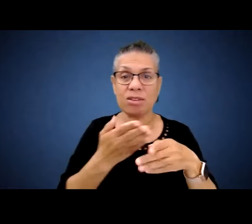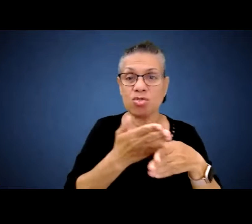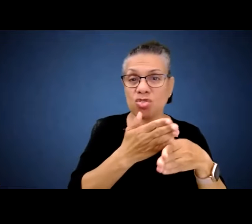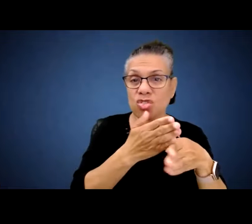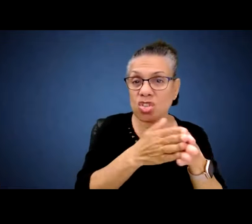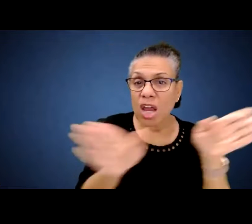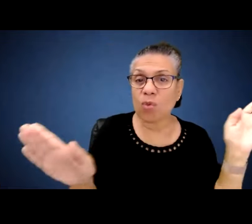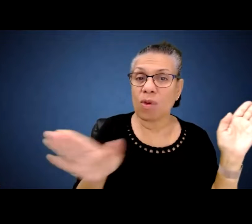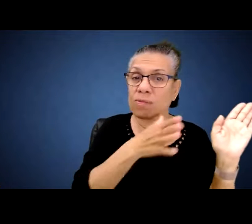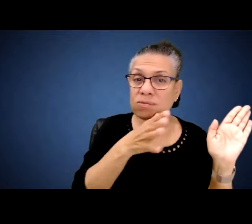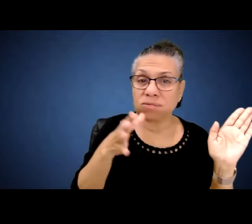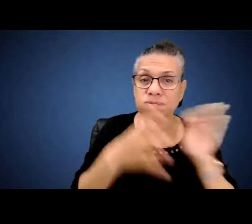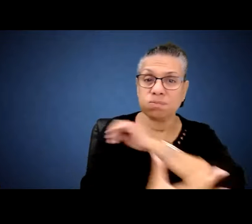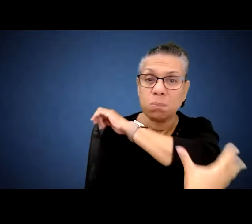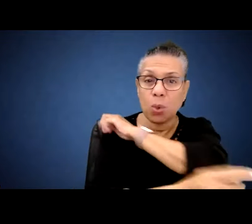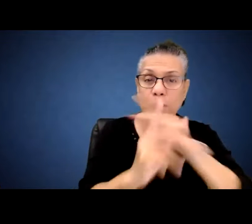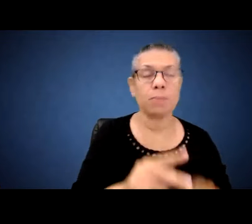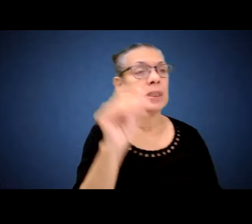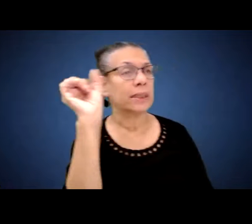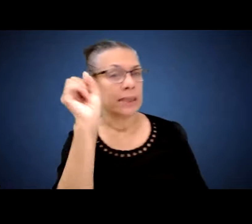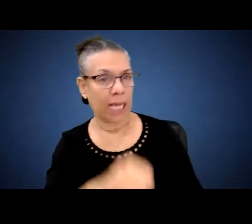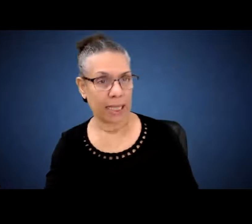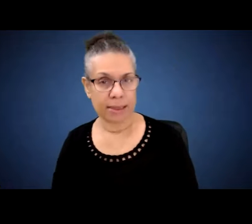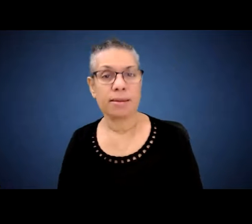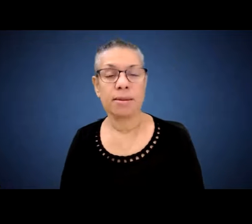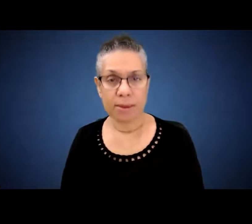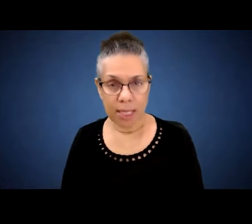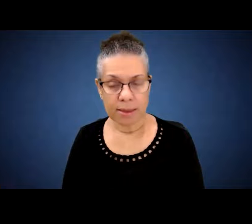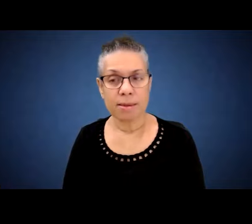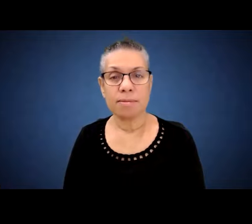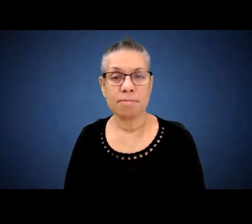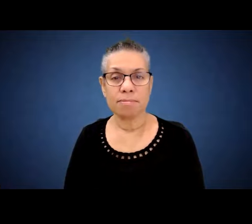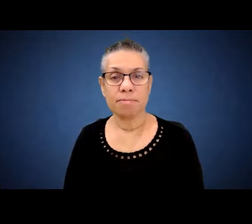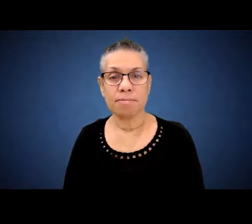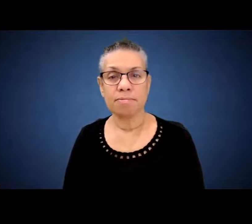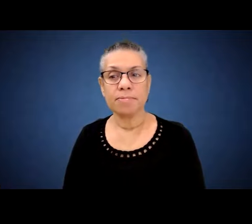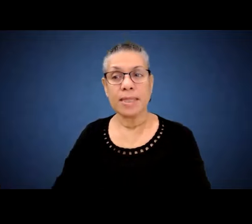I see. Okay. Yes. Okay.